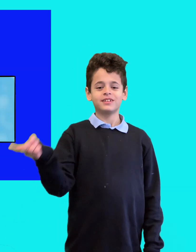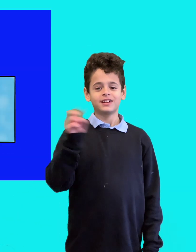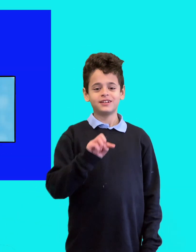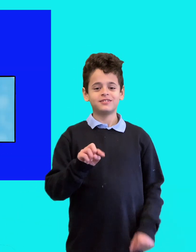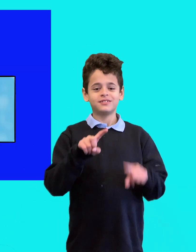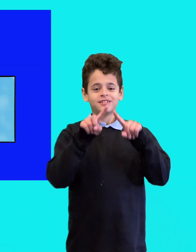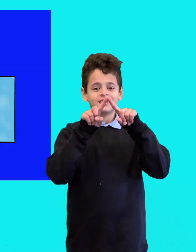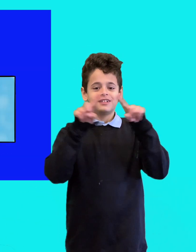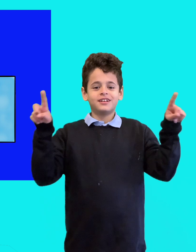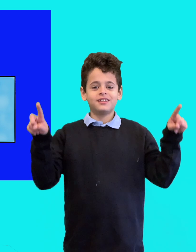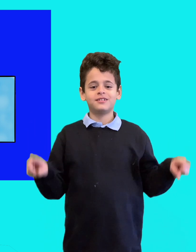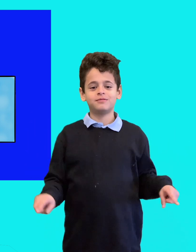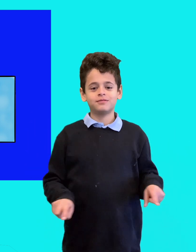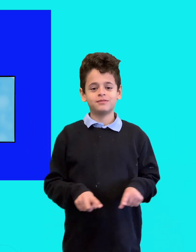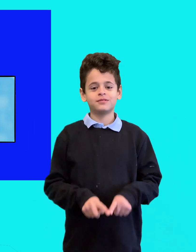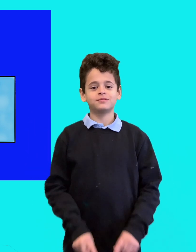and rectangles.